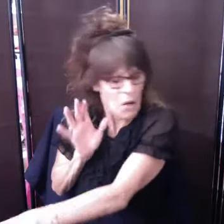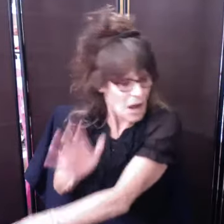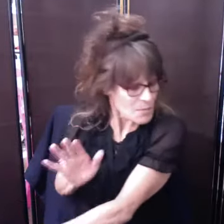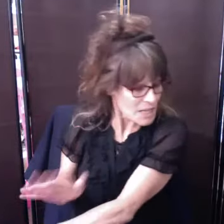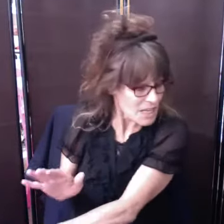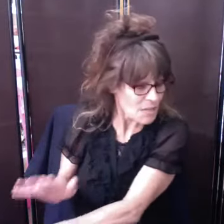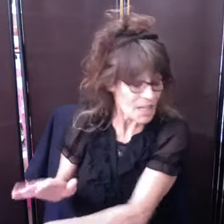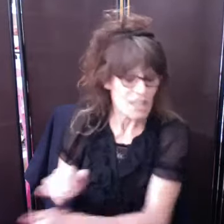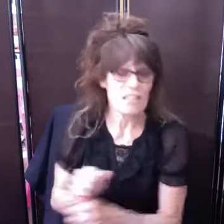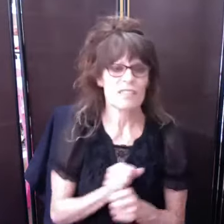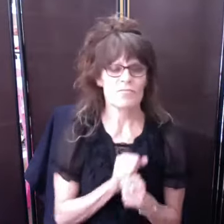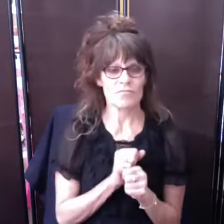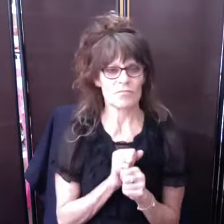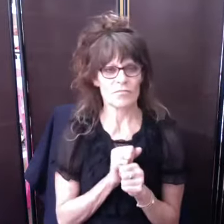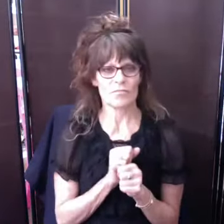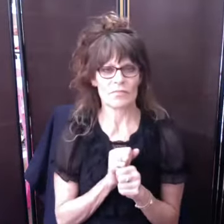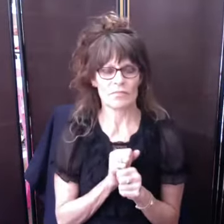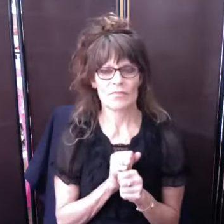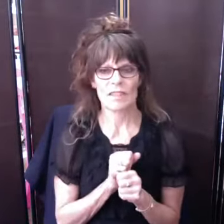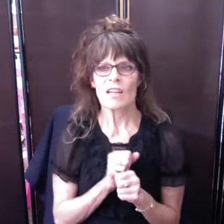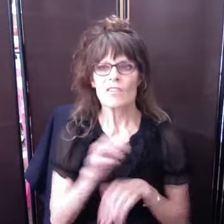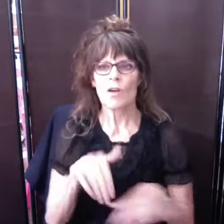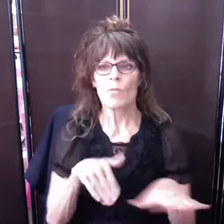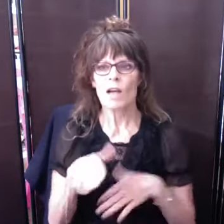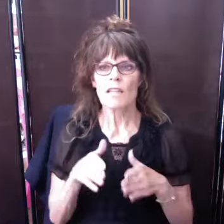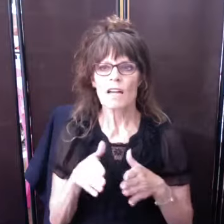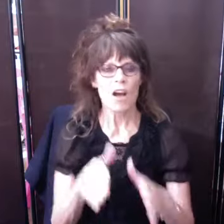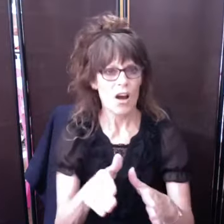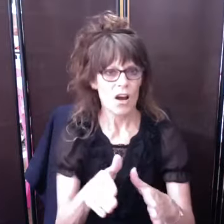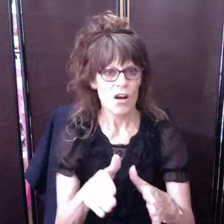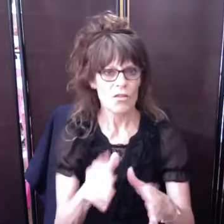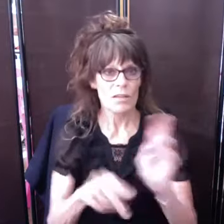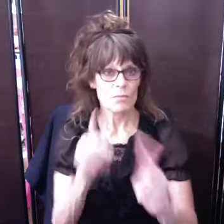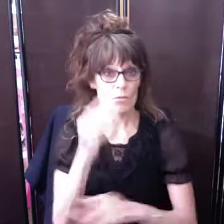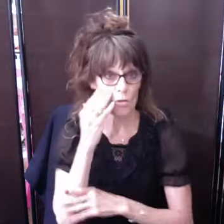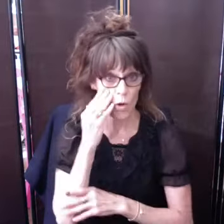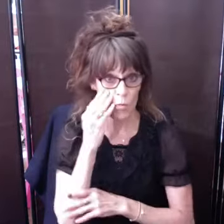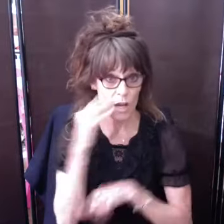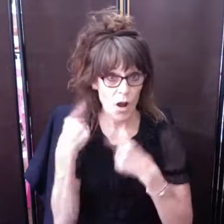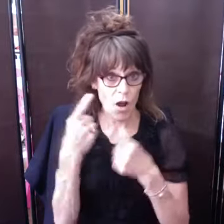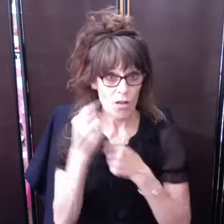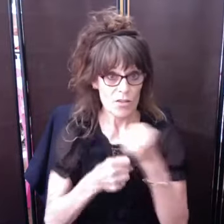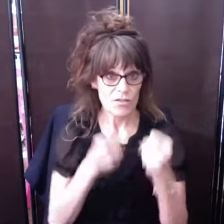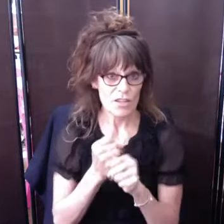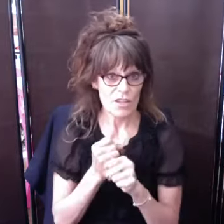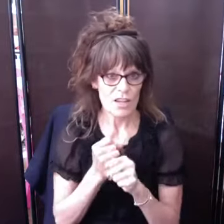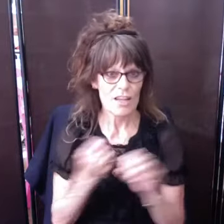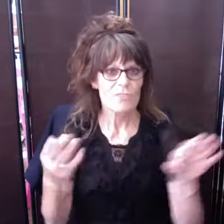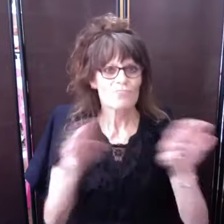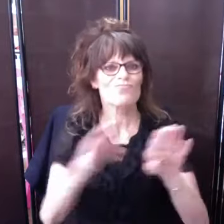minutes. And as I'd walk down that hallway, those people that had known me all of those years, they'd get up and they'd shut their doors because they